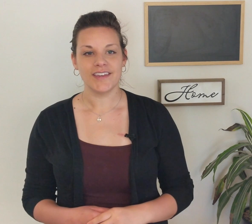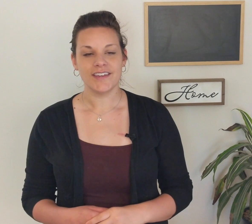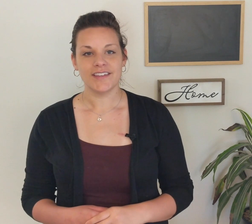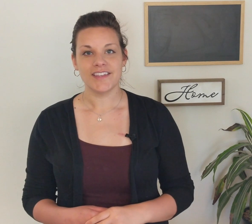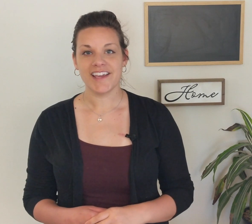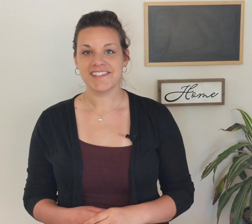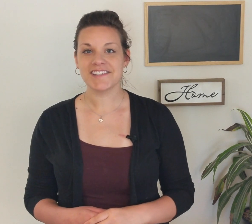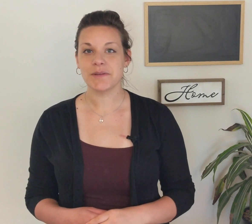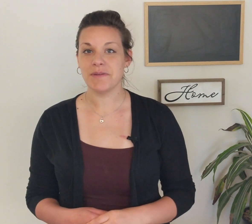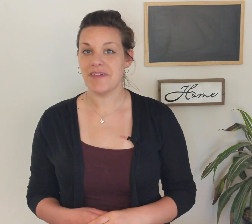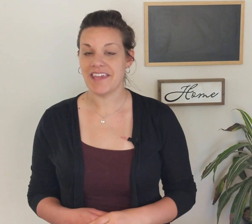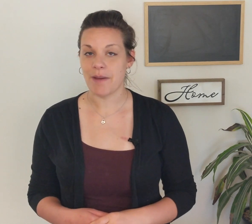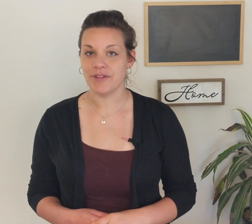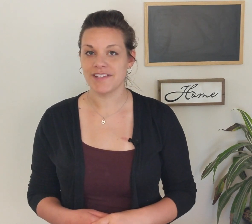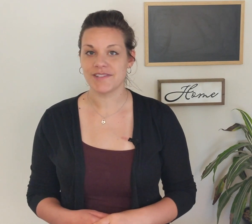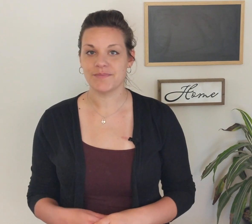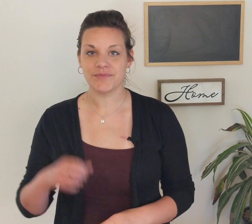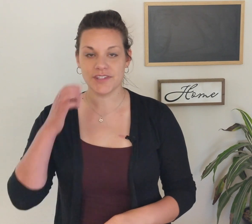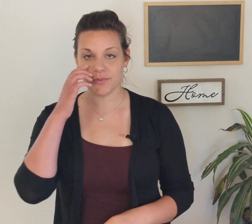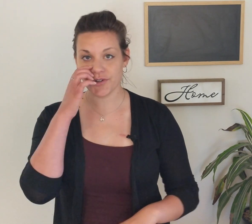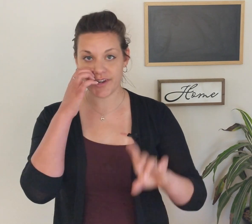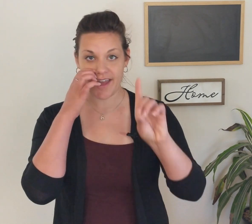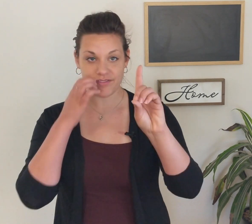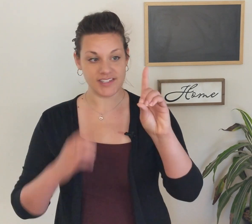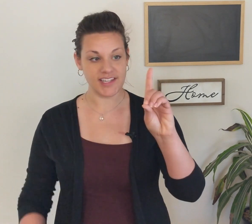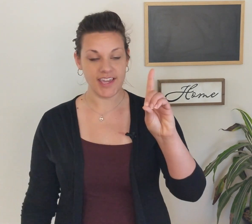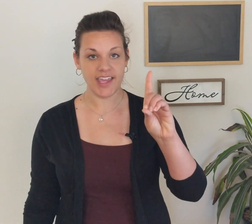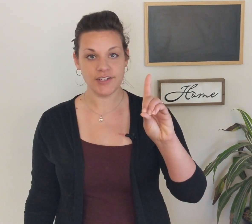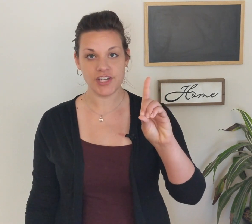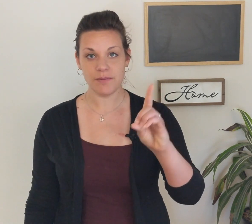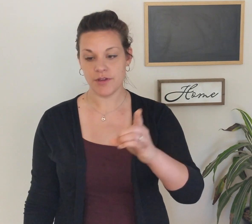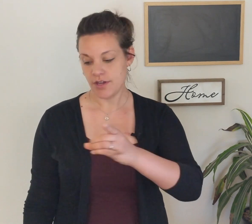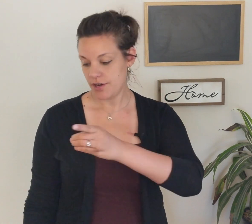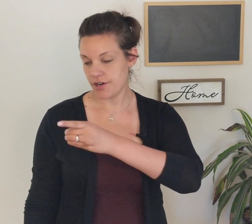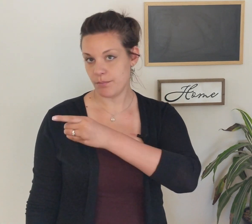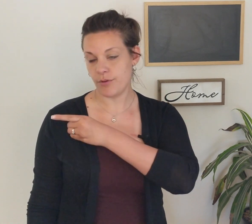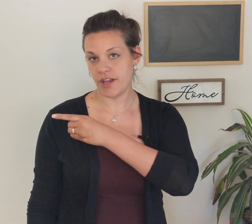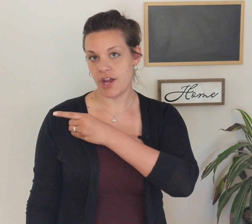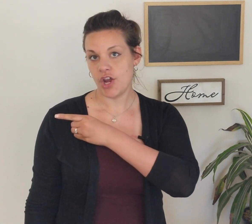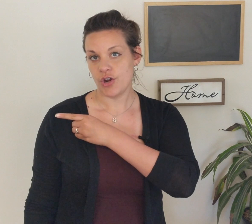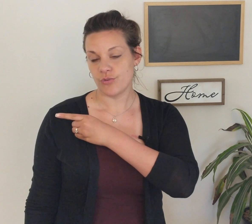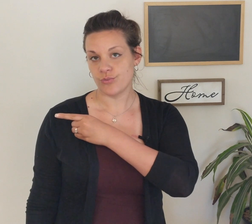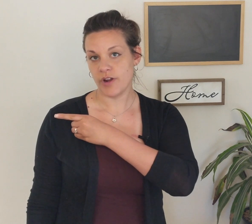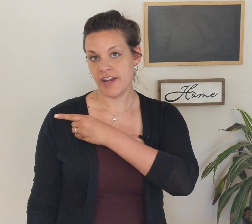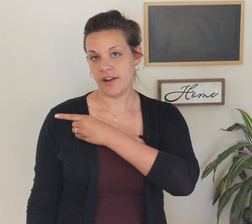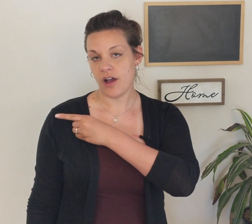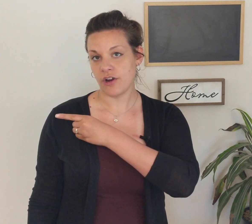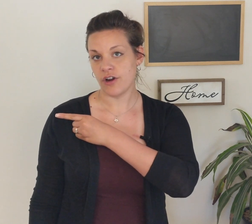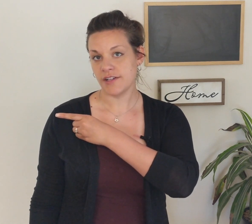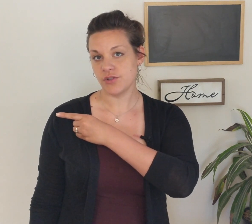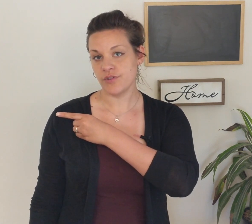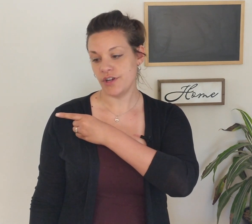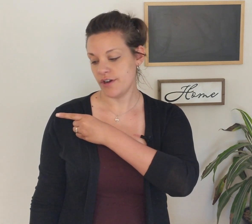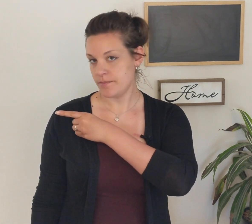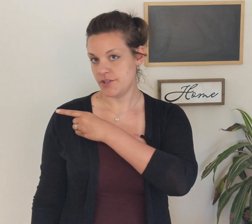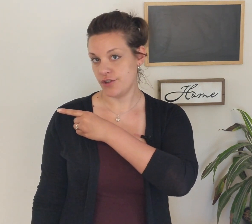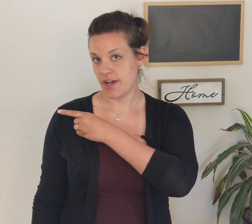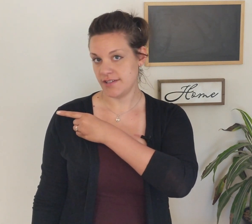The next is gonna be Minneapolis. This one you're gonna have the D hand shape. You're gonna put it right across over to your non-dominant